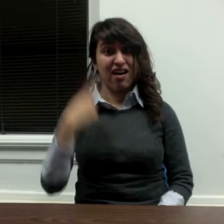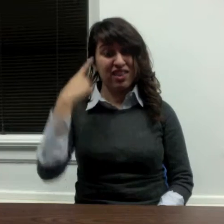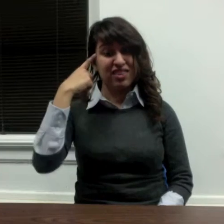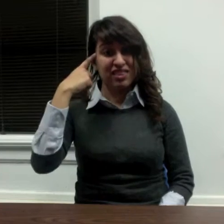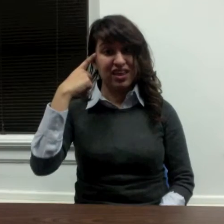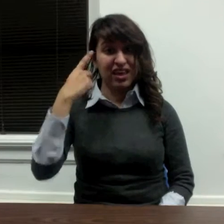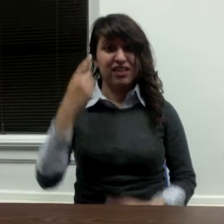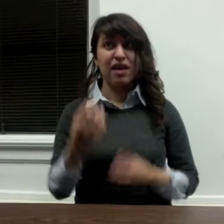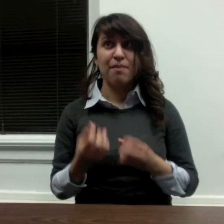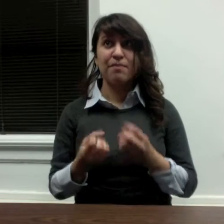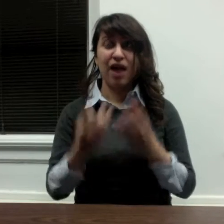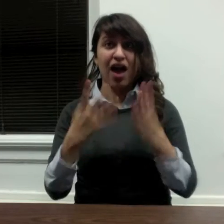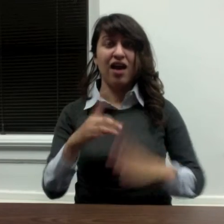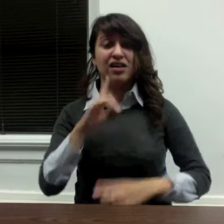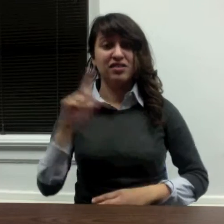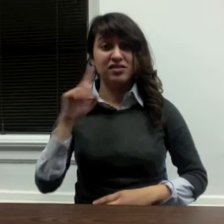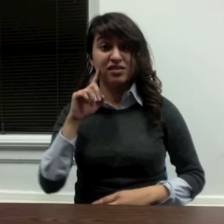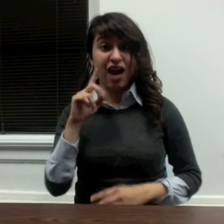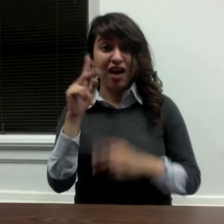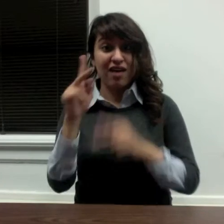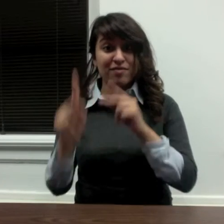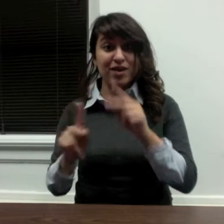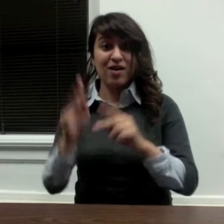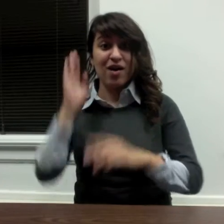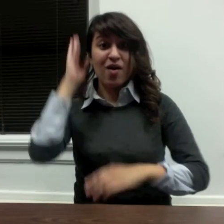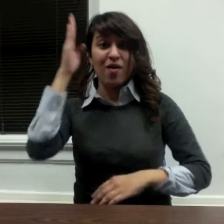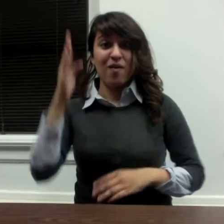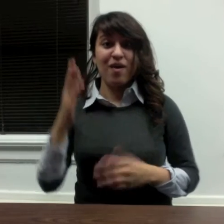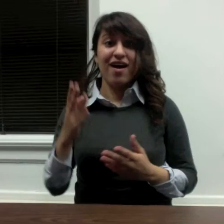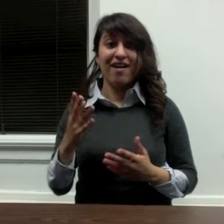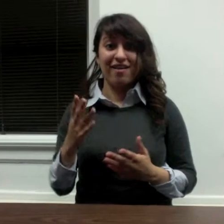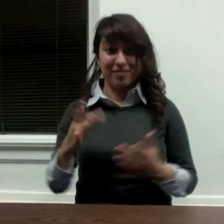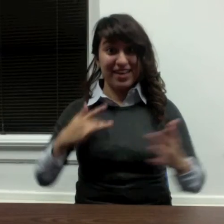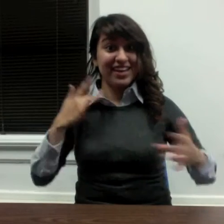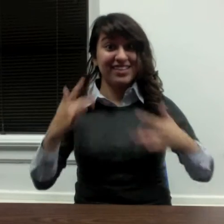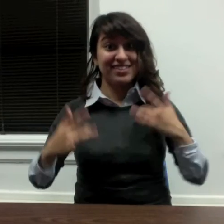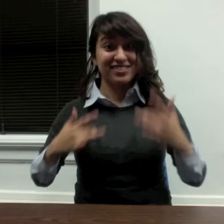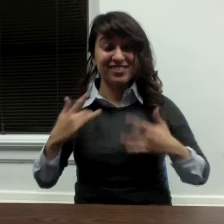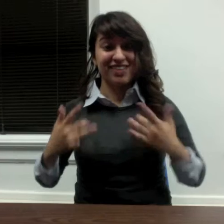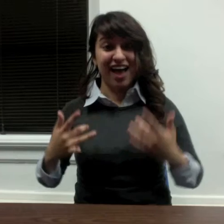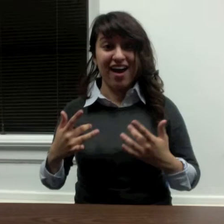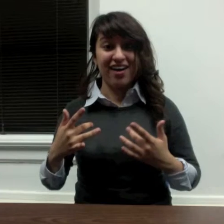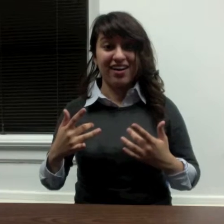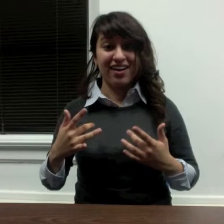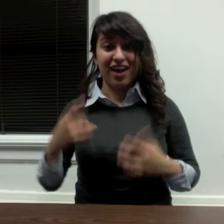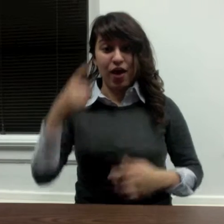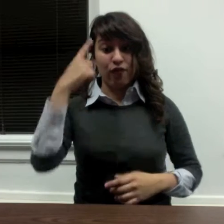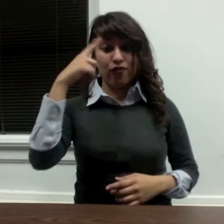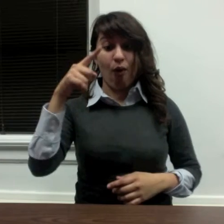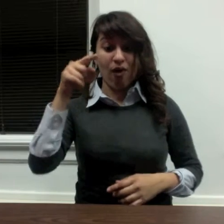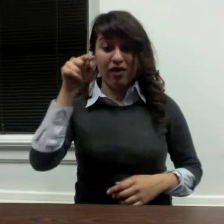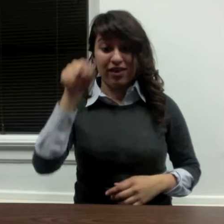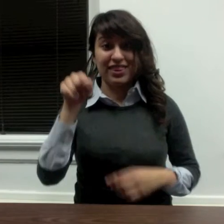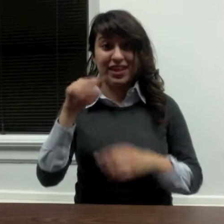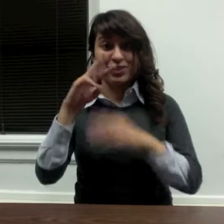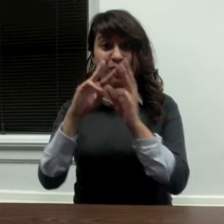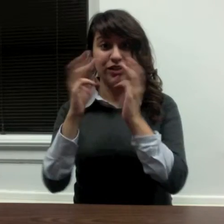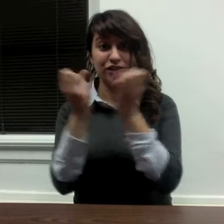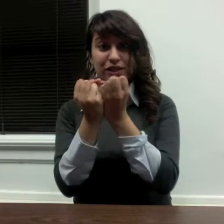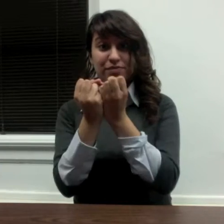interpreters will be excited about this workshop. it's more of a talk